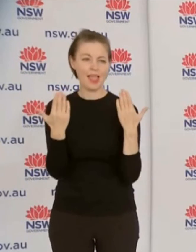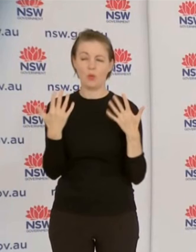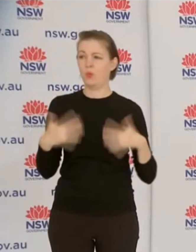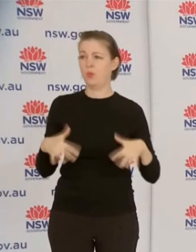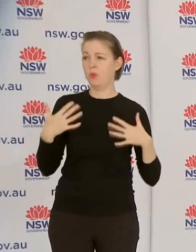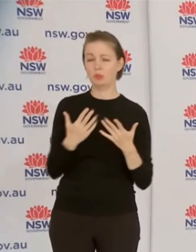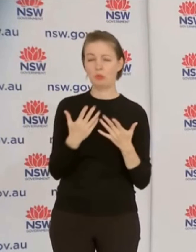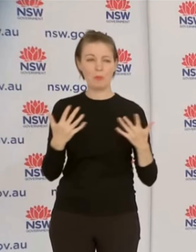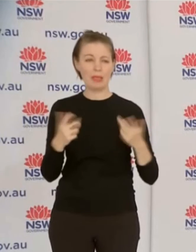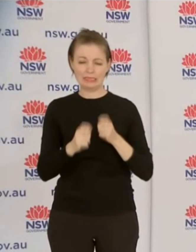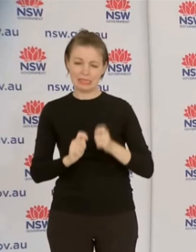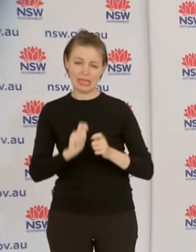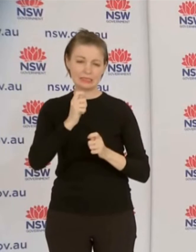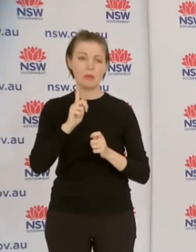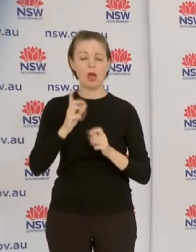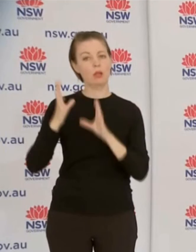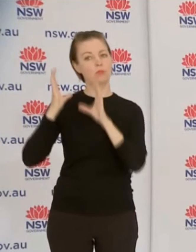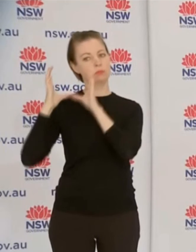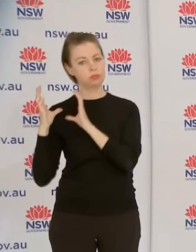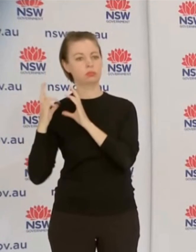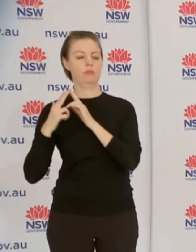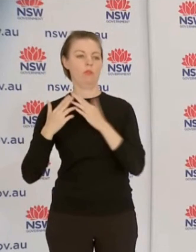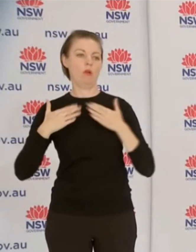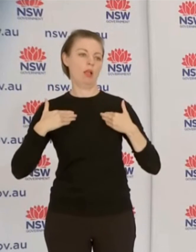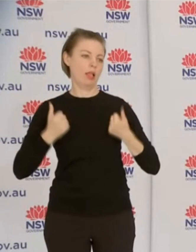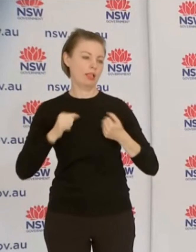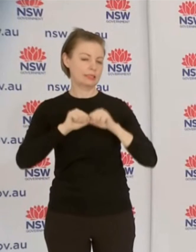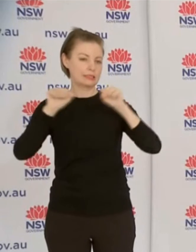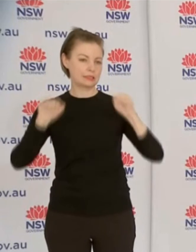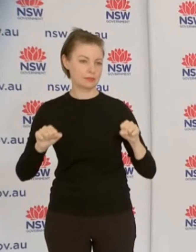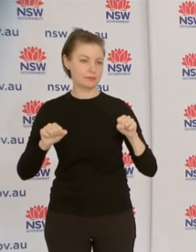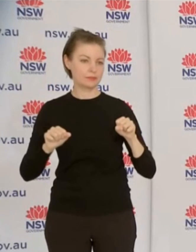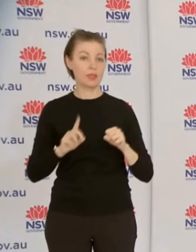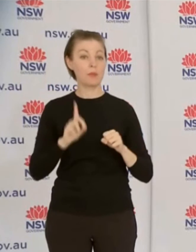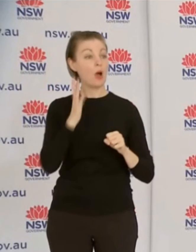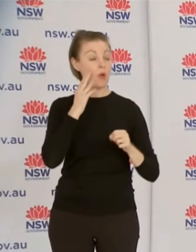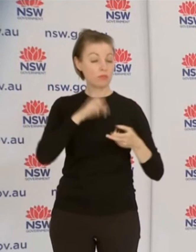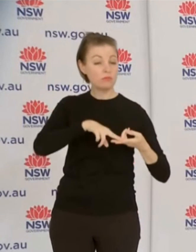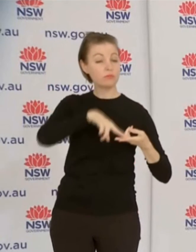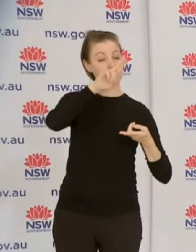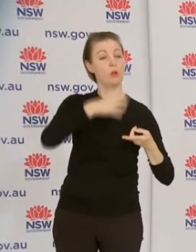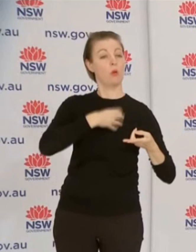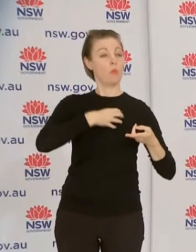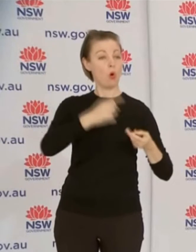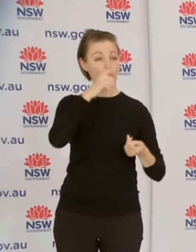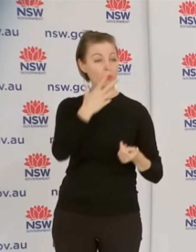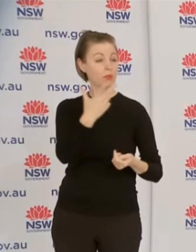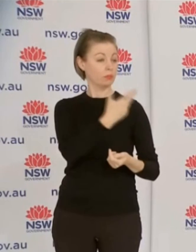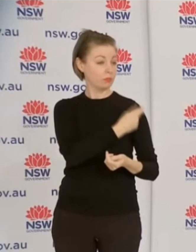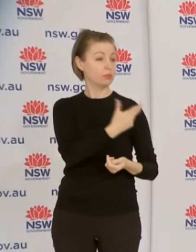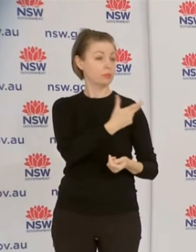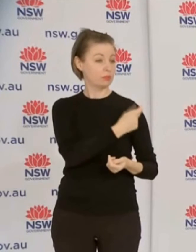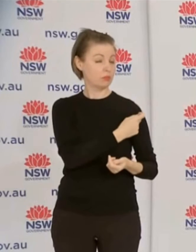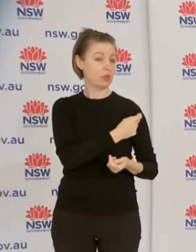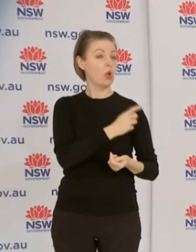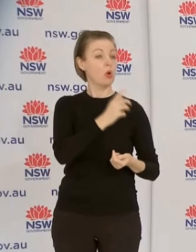But that is a huge burden on the system. And in the future, when you have high rates of vaccination, we'll be doing things differently, whether it's a home quarantine system or whether